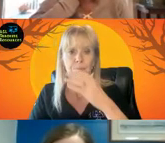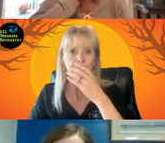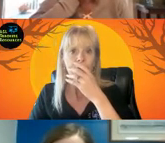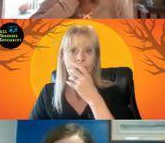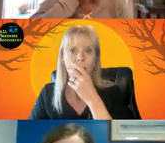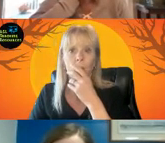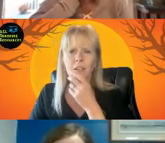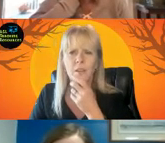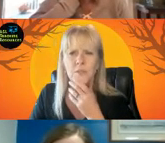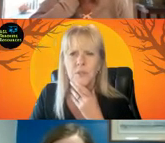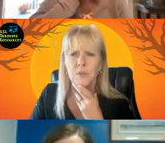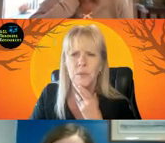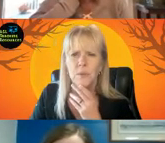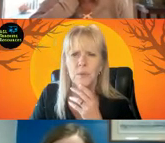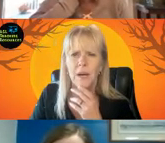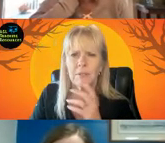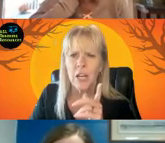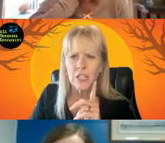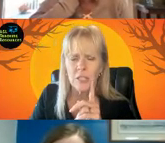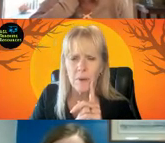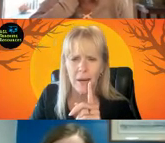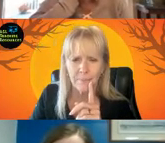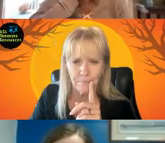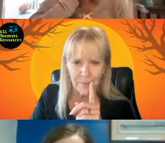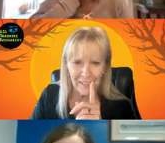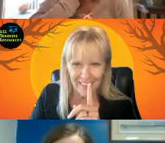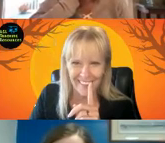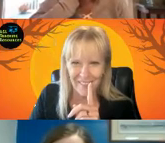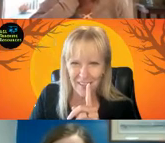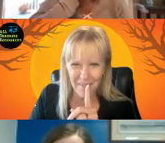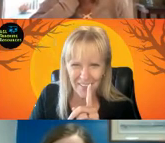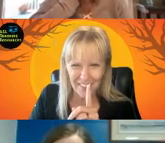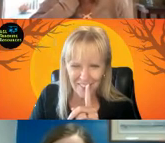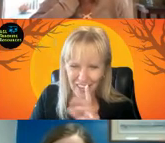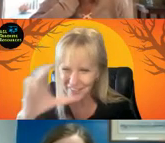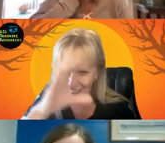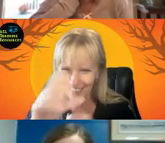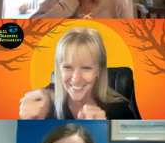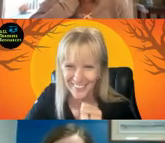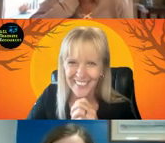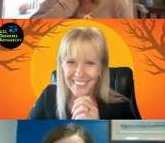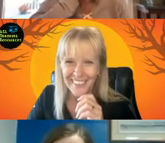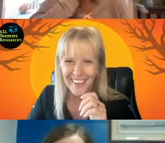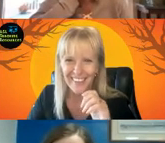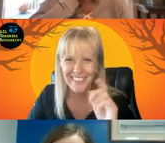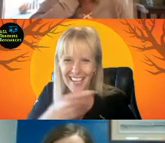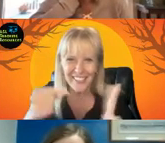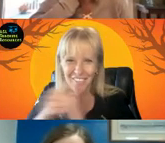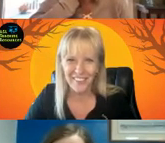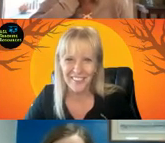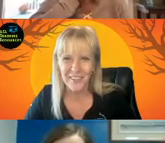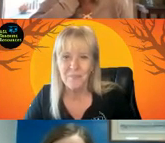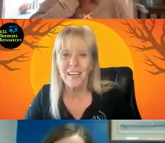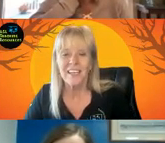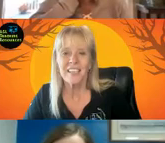here. We're going to go to, I changed my mind. Let me come back over here. I'm trying to find it. Sorry, I'm like taking